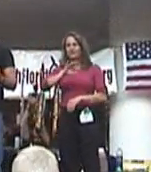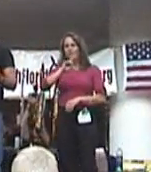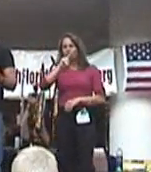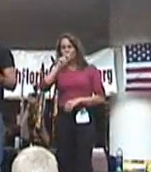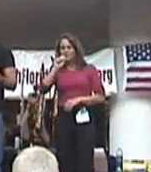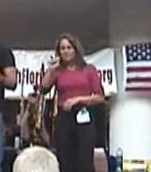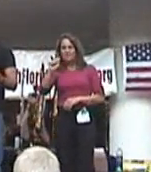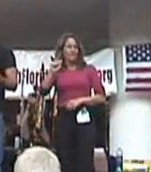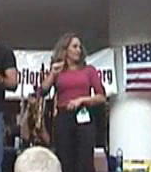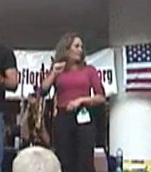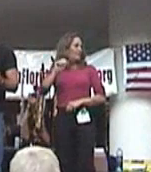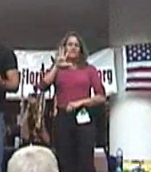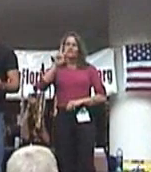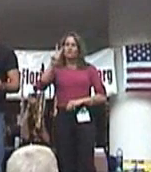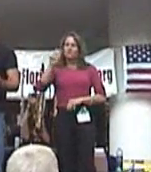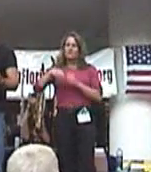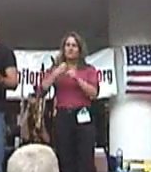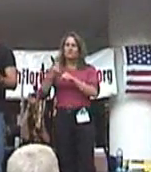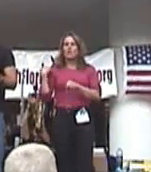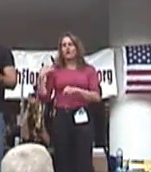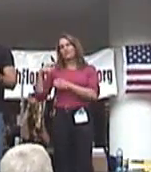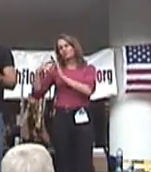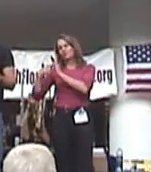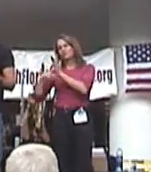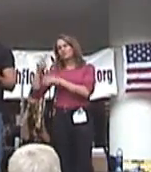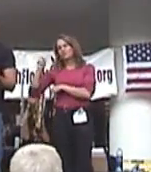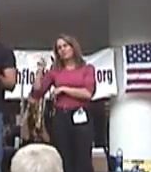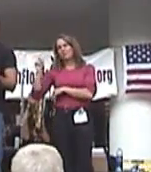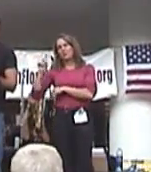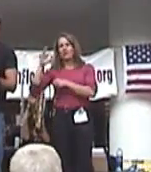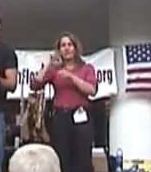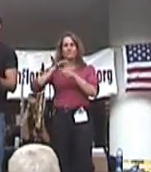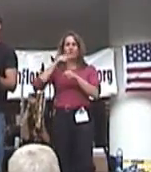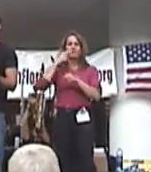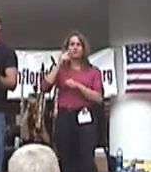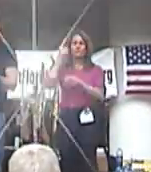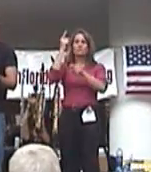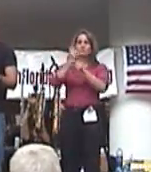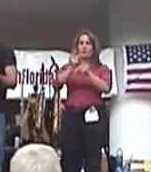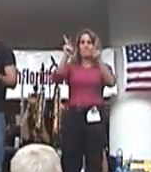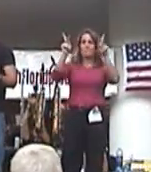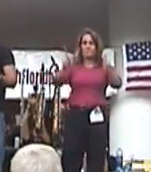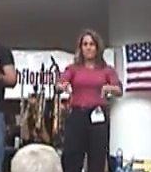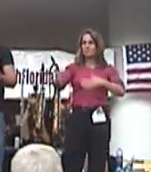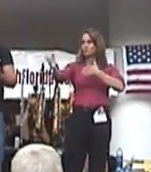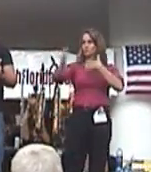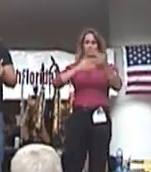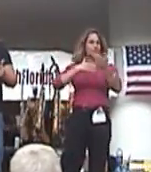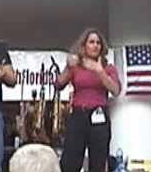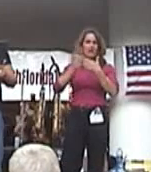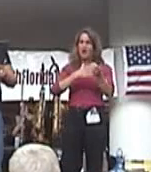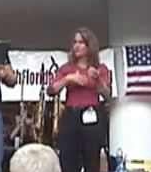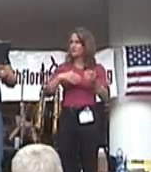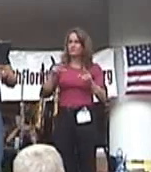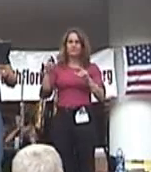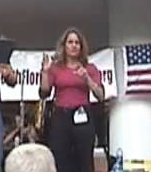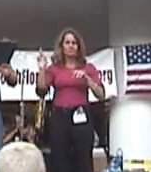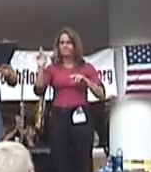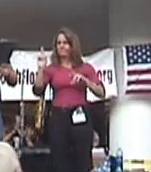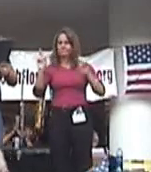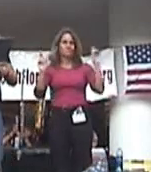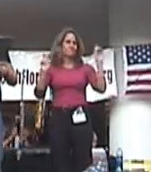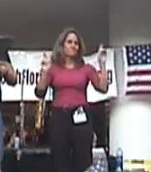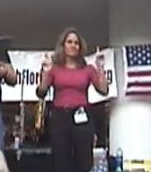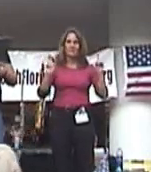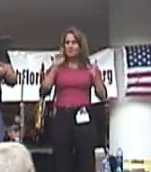ago. Although he's a registered Democrat, he votes for the right person, regardless of the party. Now, check this